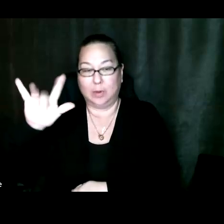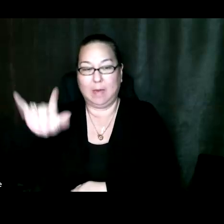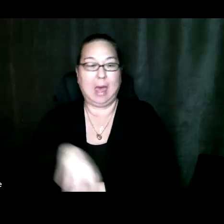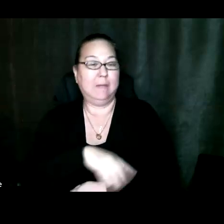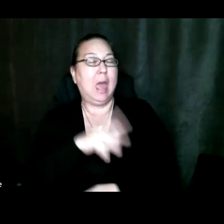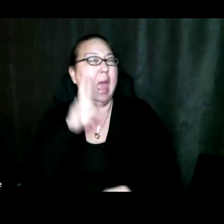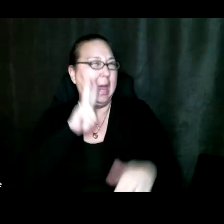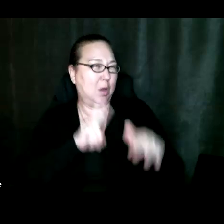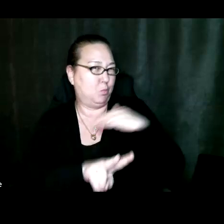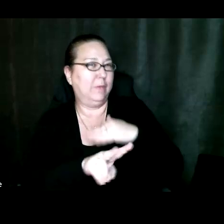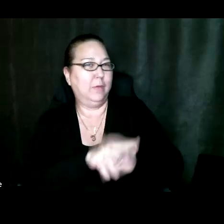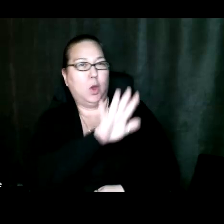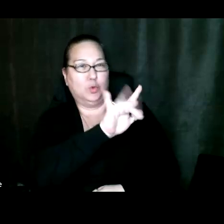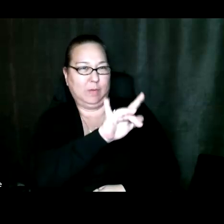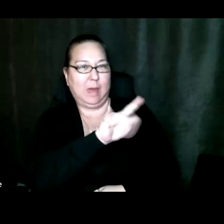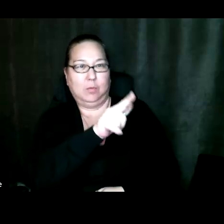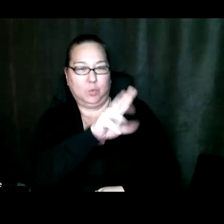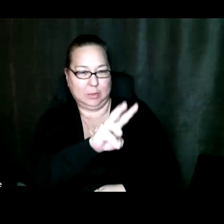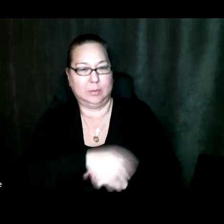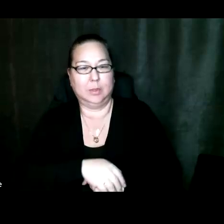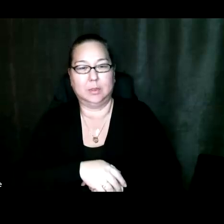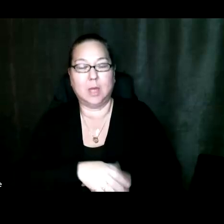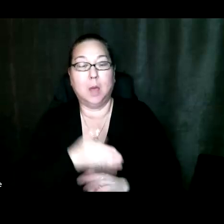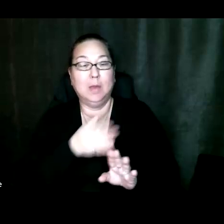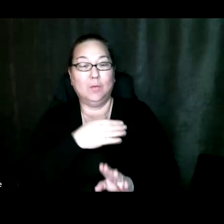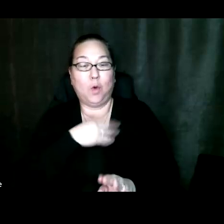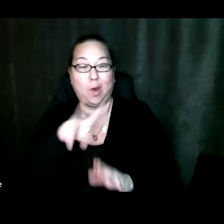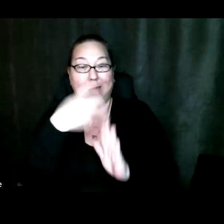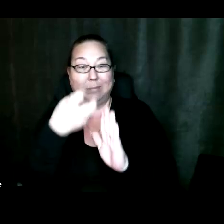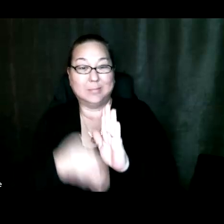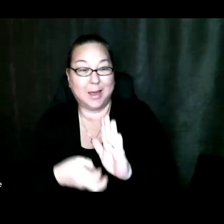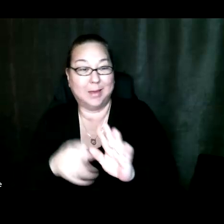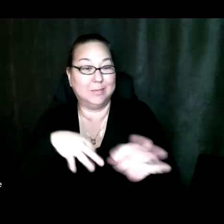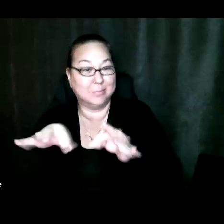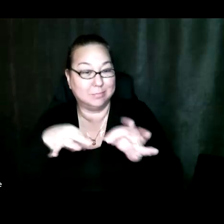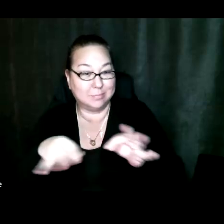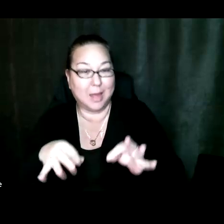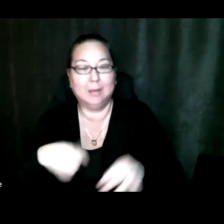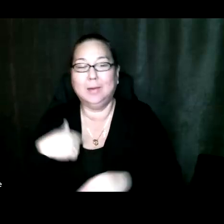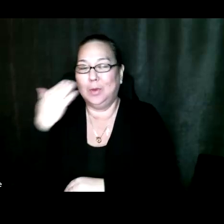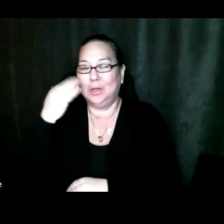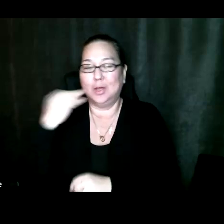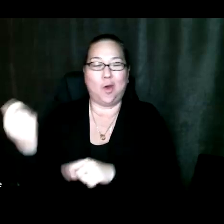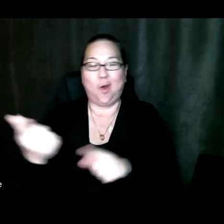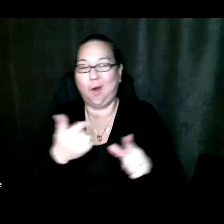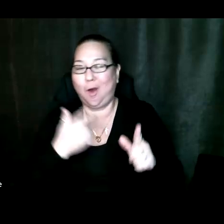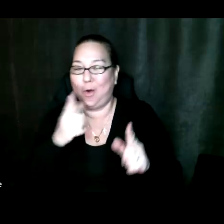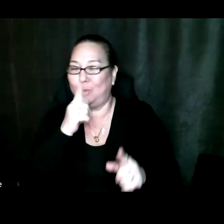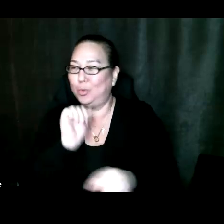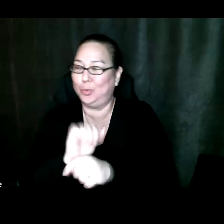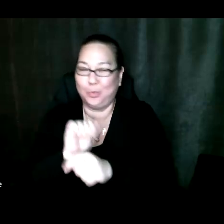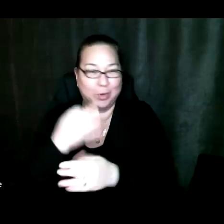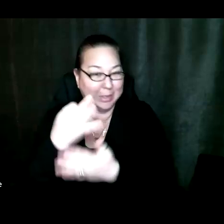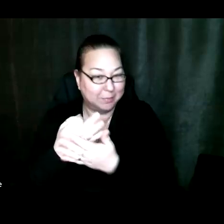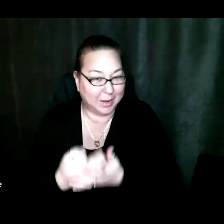to acknowledge that all of our work in finance is trying to ground ourselves in both the BPS Opportunity Achievement Gap